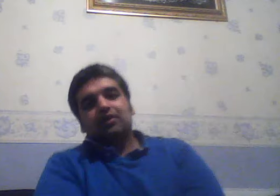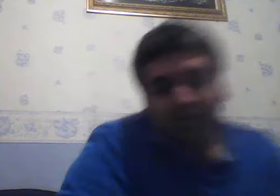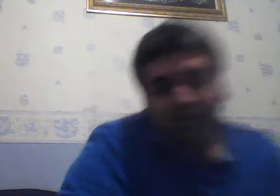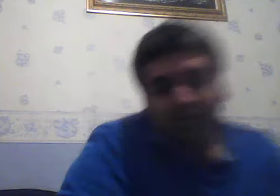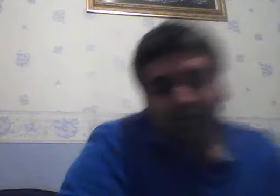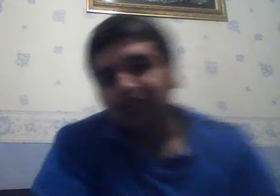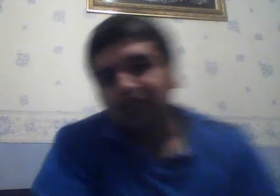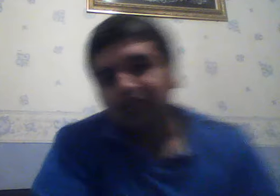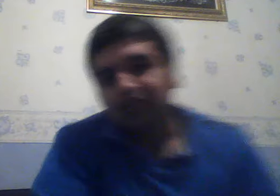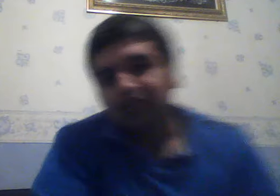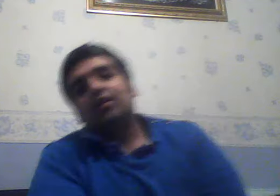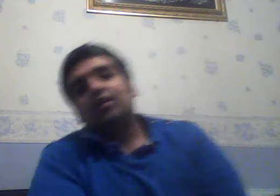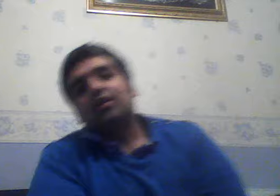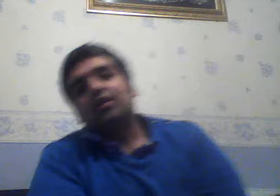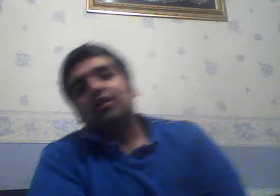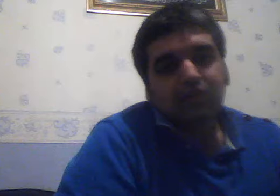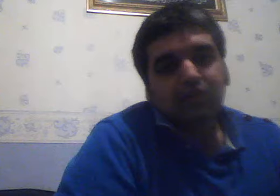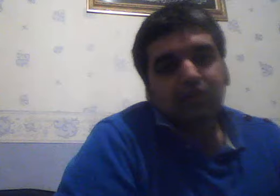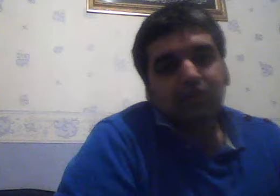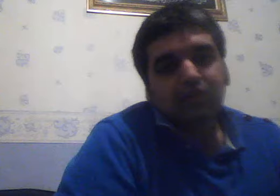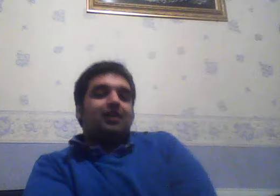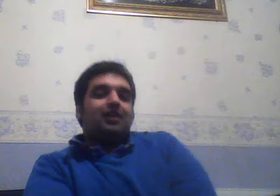night. And you started cleaning already?